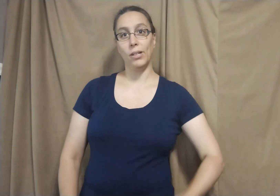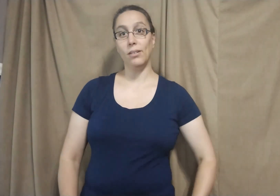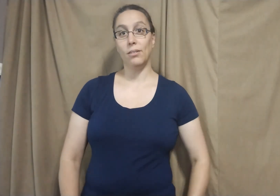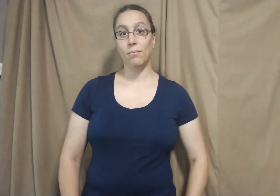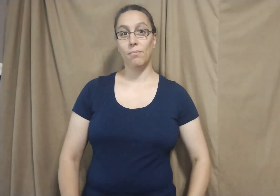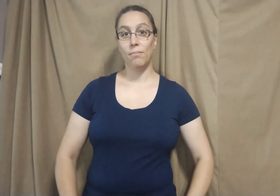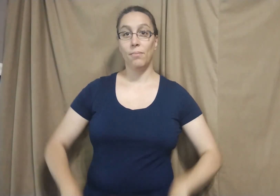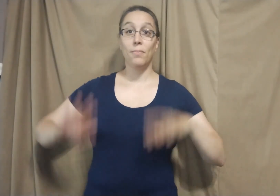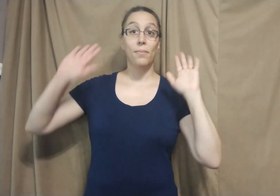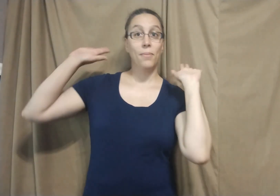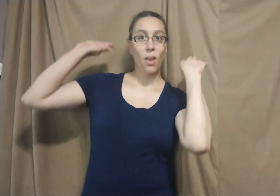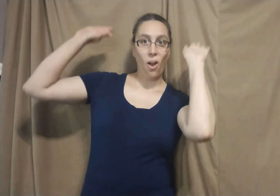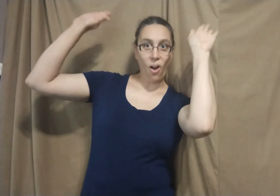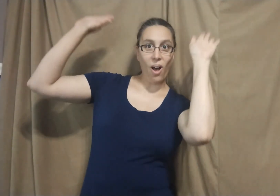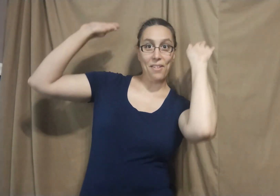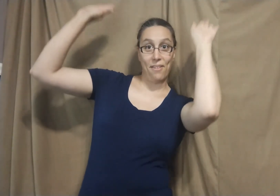beautiful, awesome.